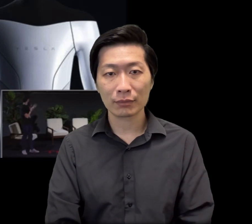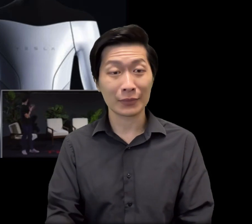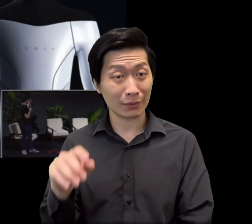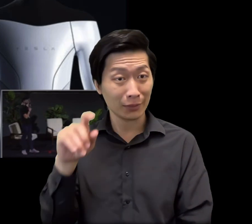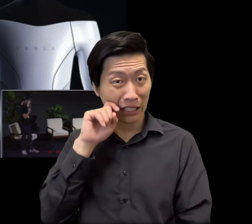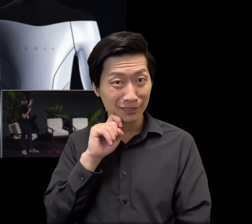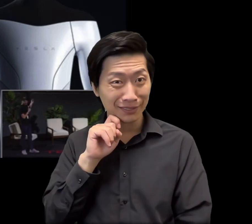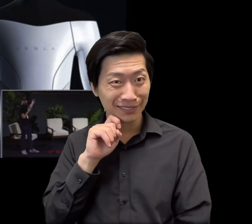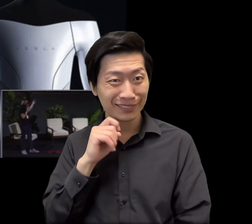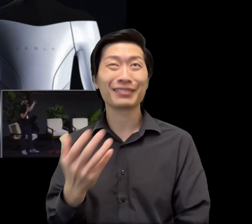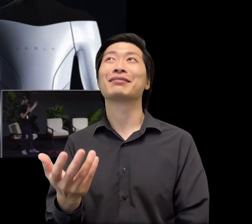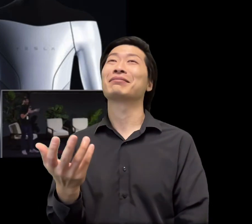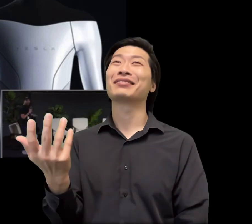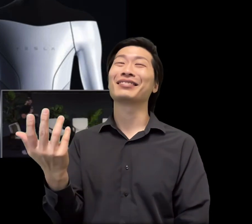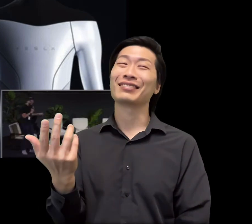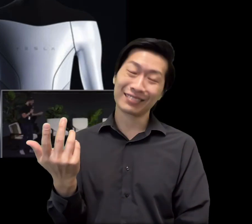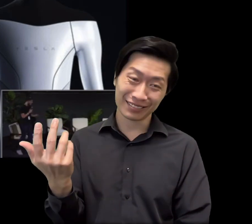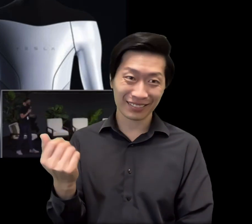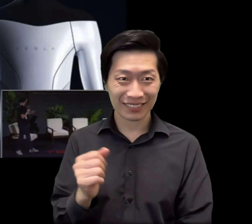Sex?